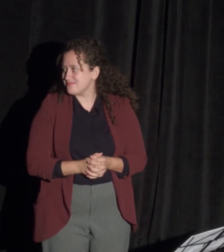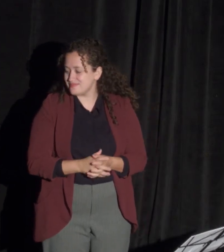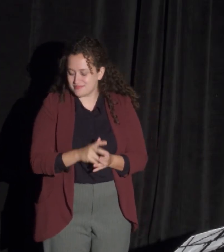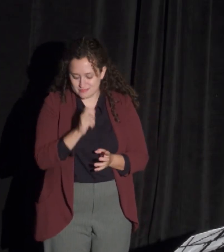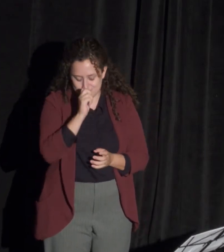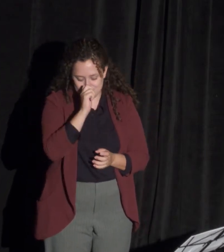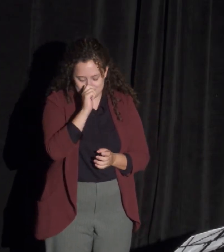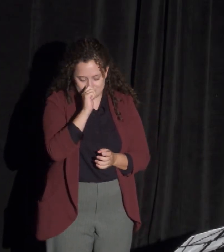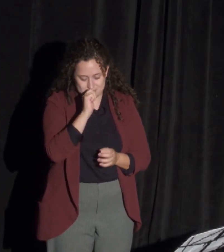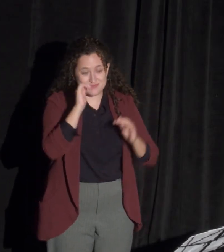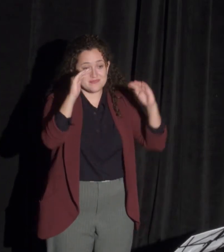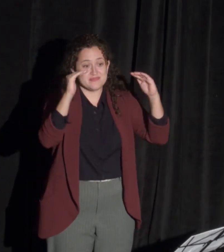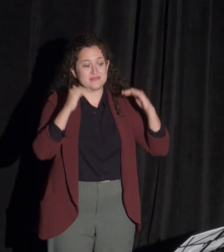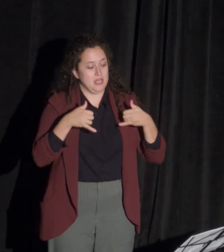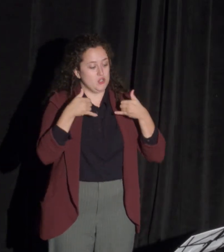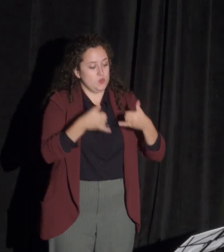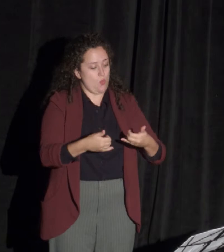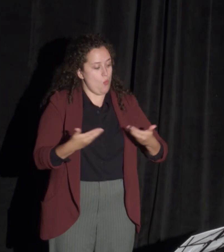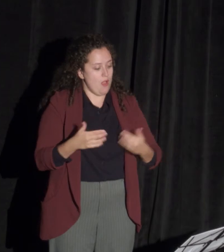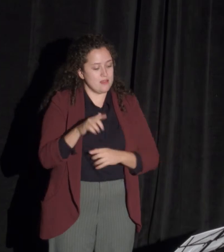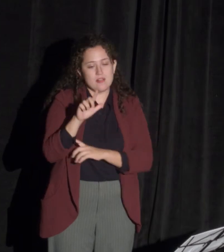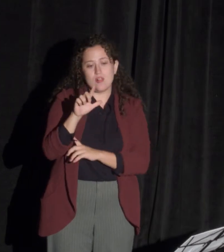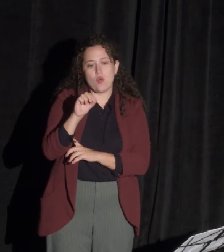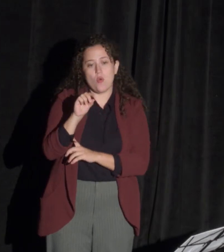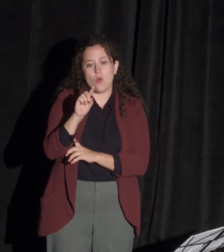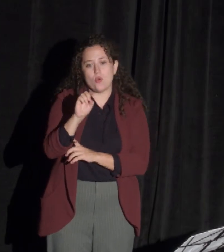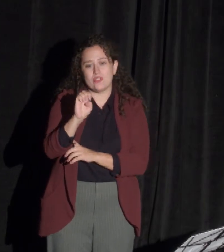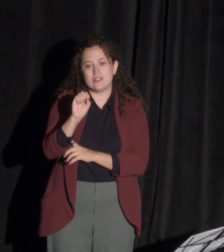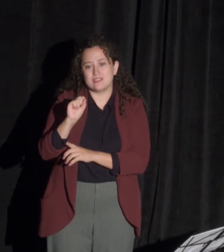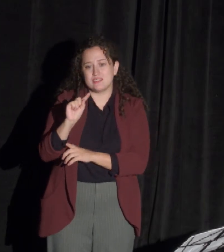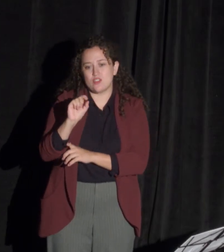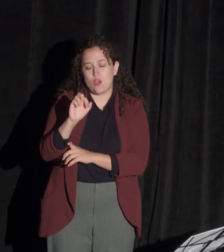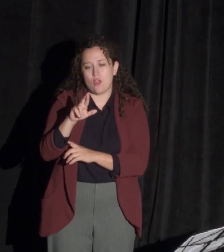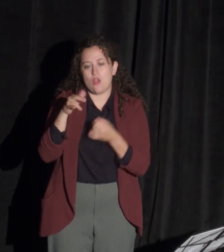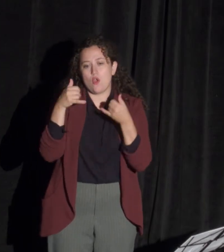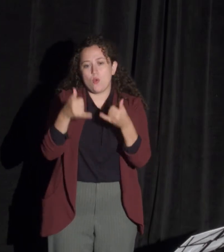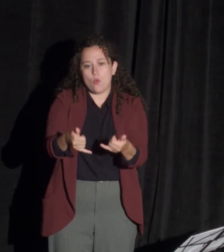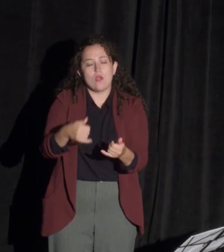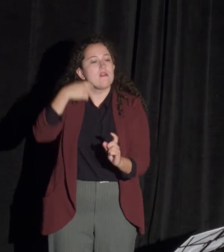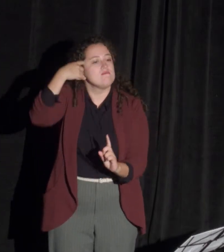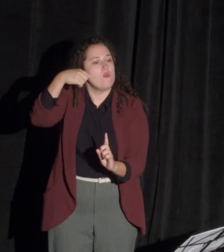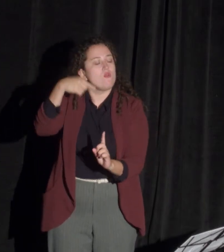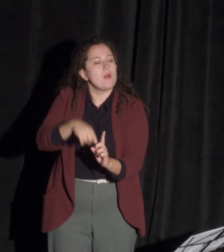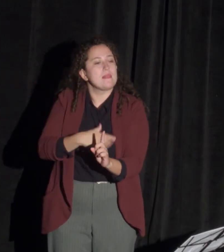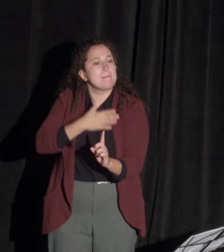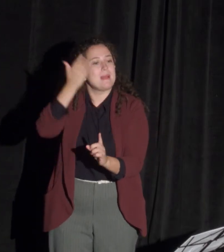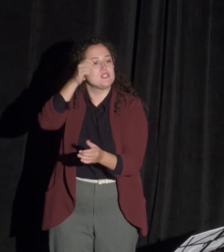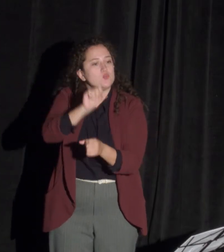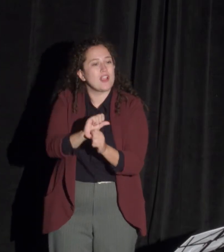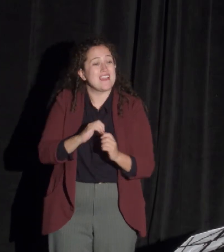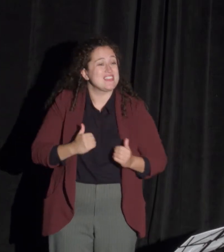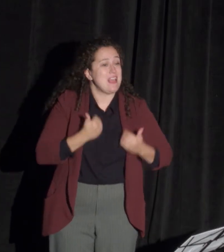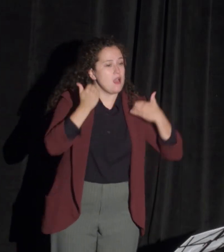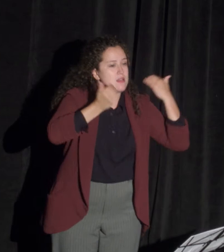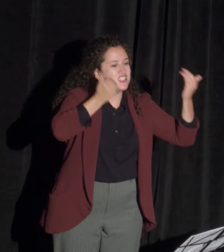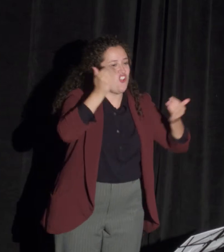Our next award is the Lodestar Award, which goes to the best work of young adult fiction. Presenting this award is